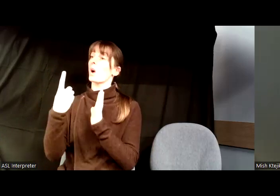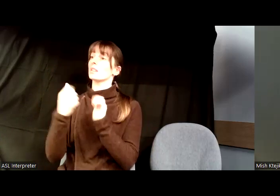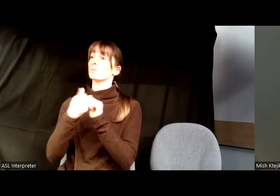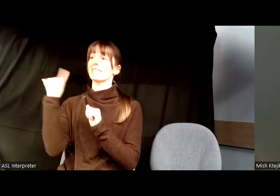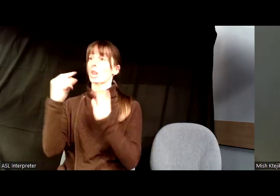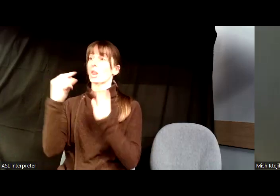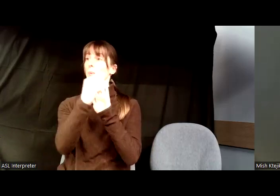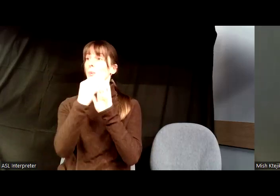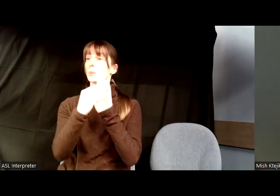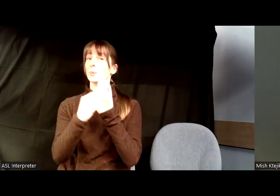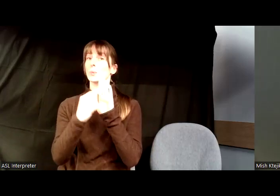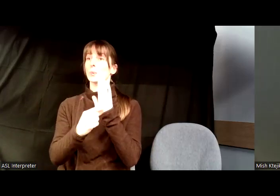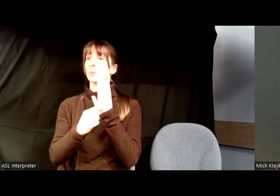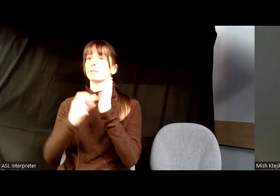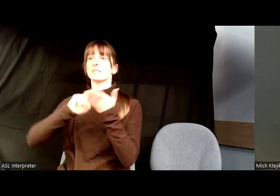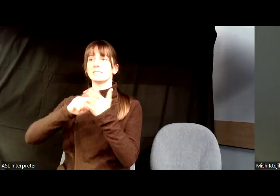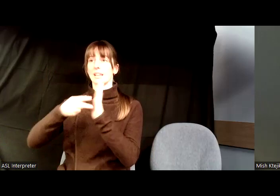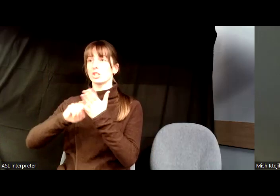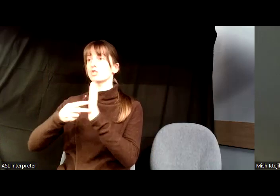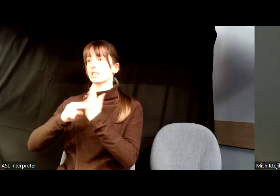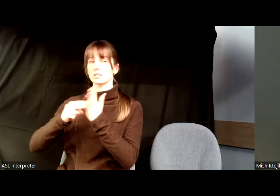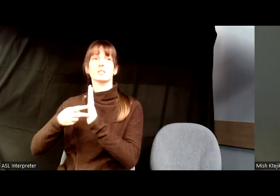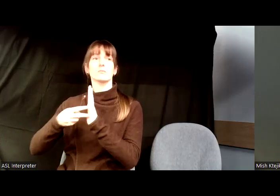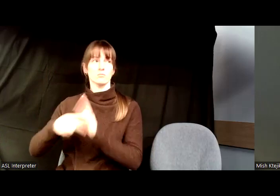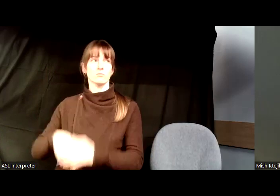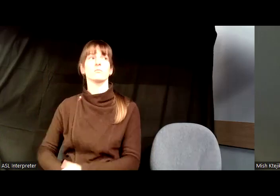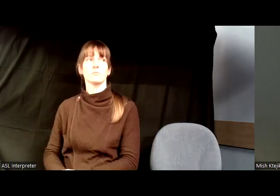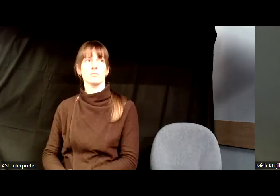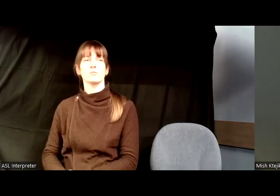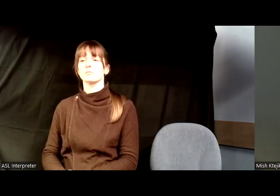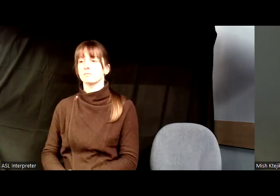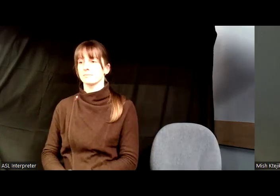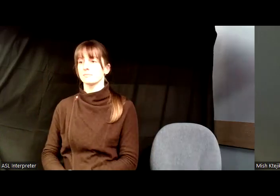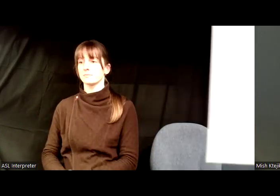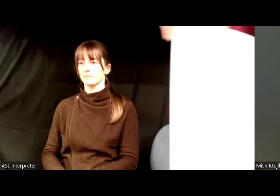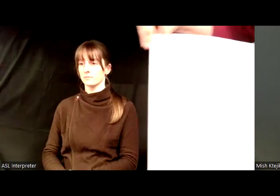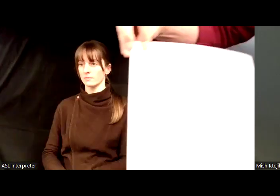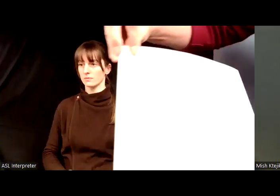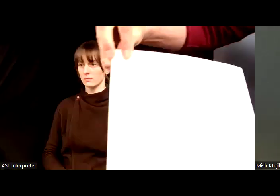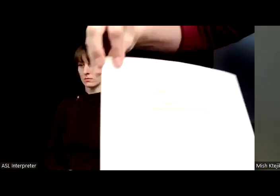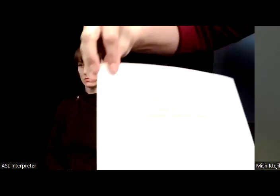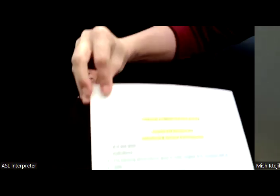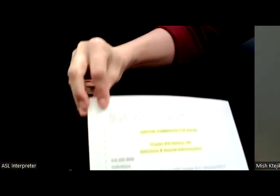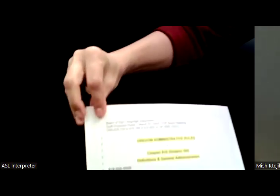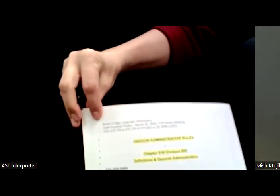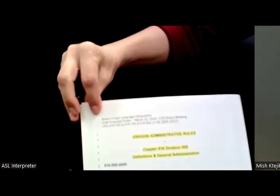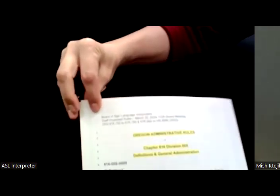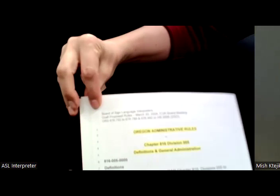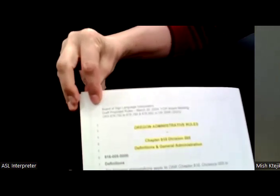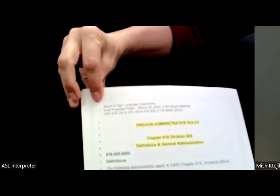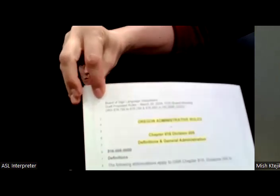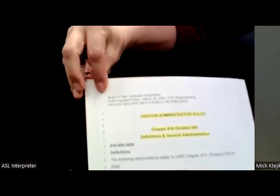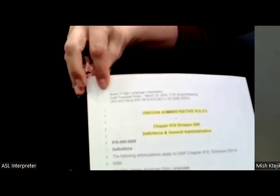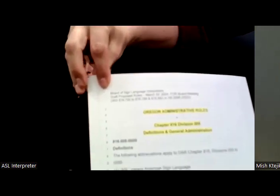with the definitions, which usually come last. Because the rule of thumb is when you really